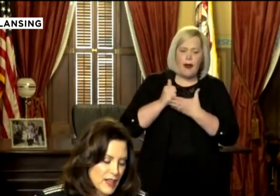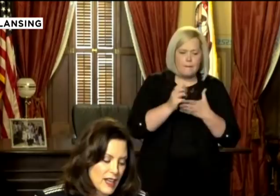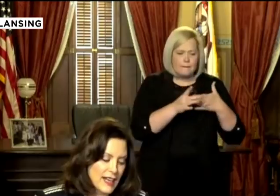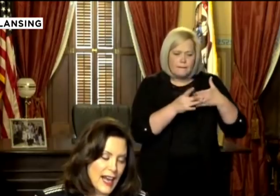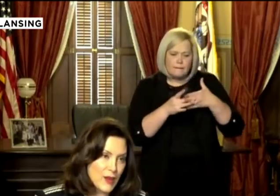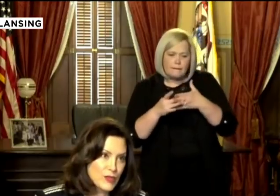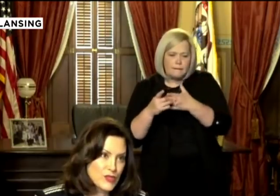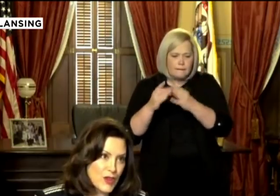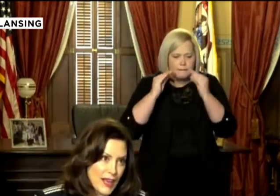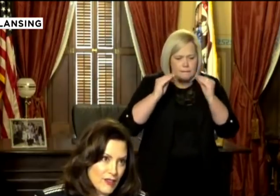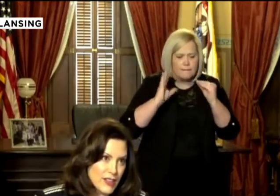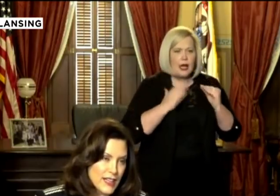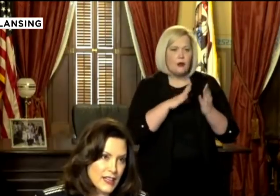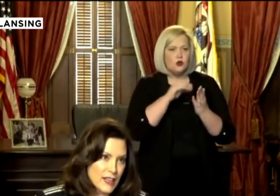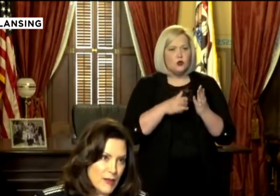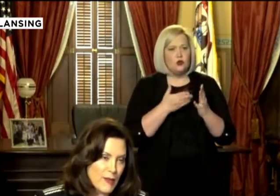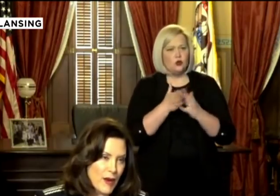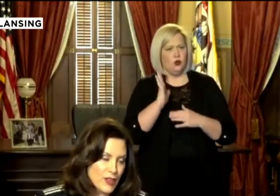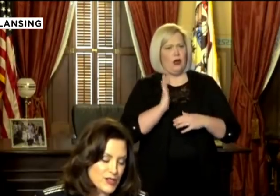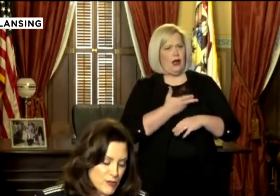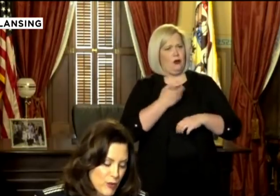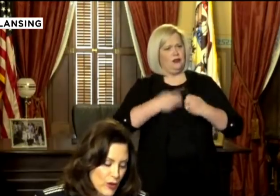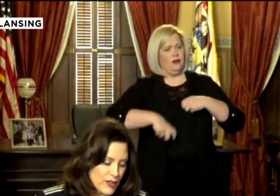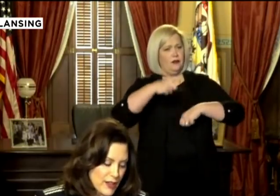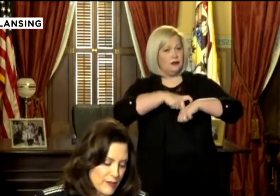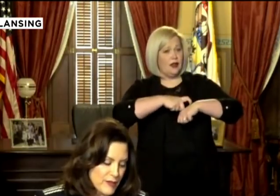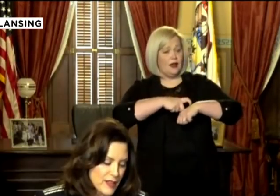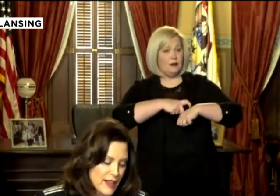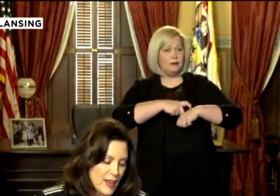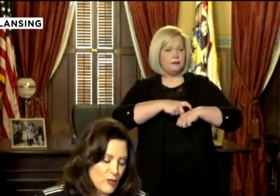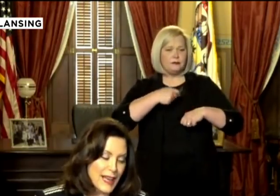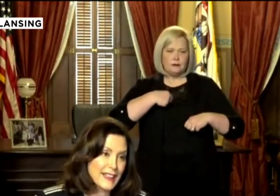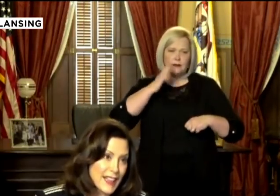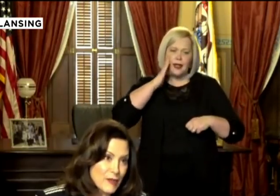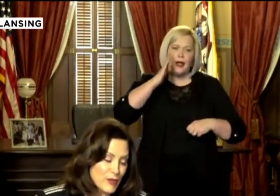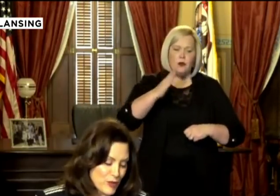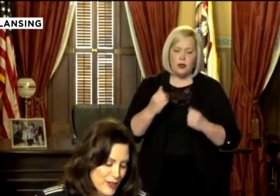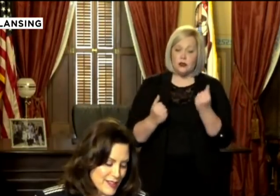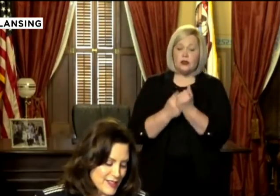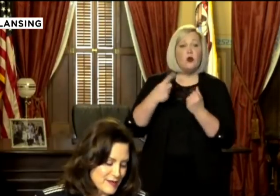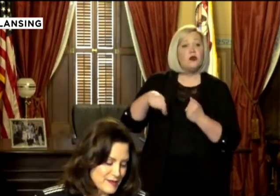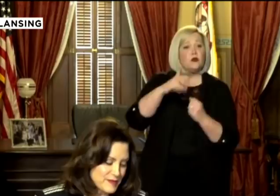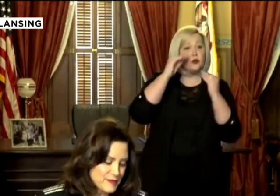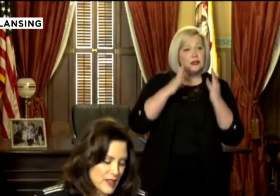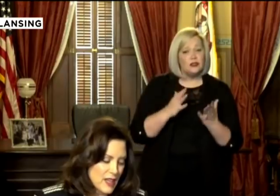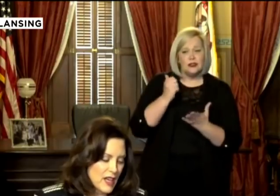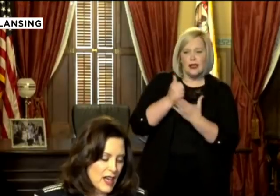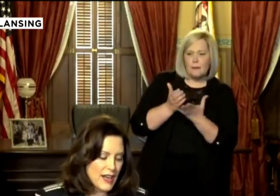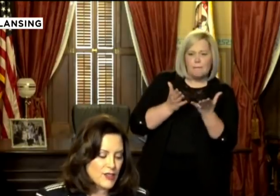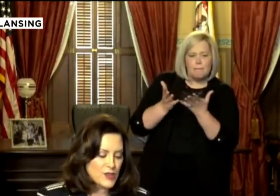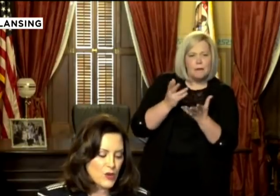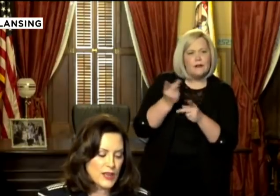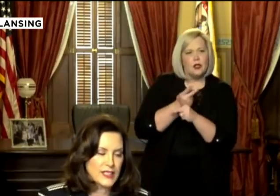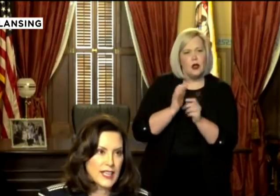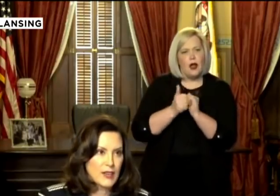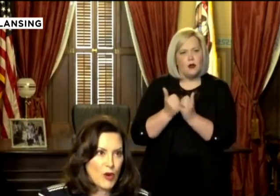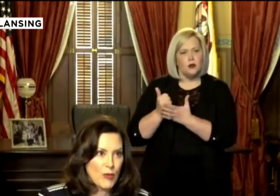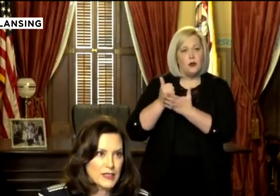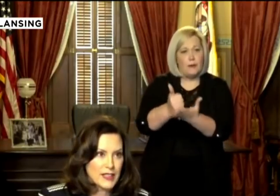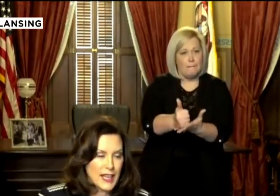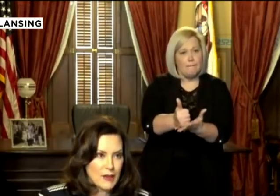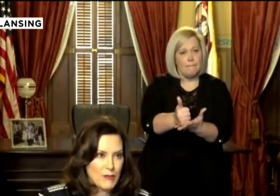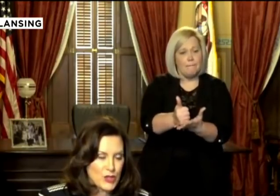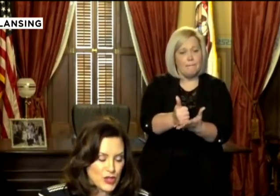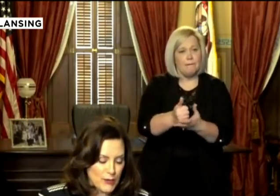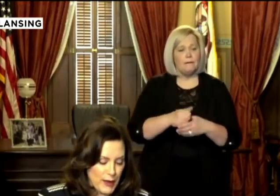time, and I will do everything in my power to support them and help guide them through this. I also want to